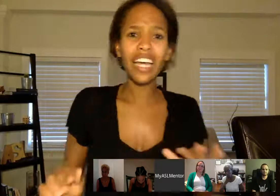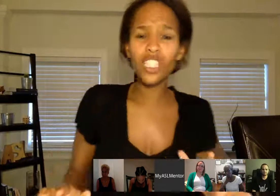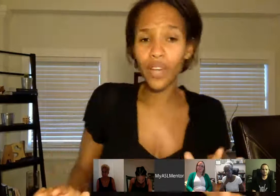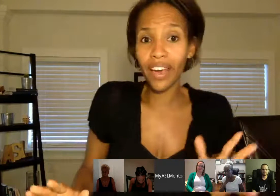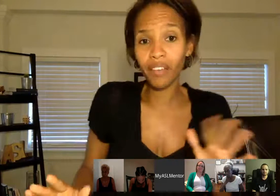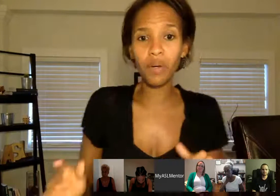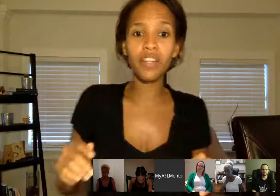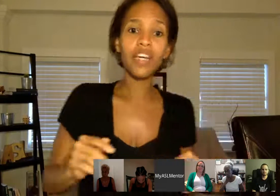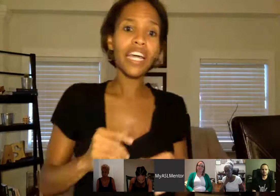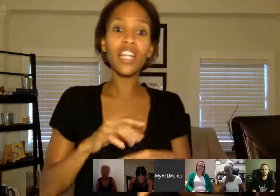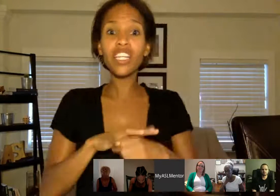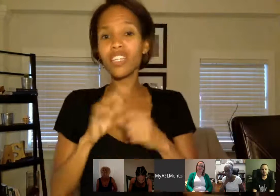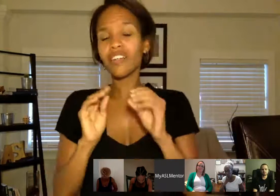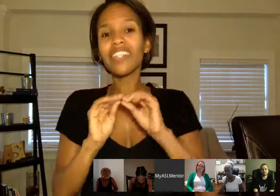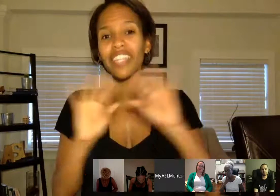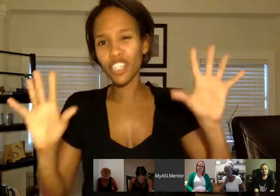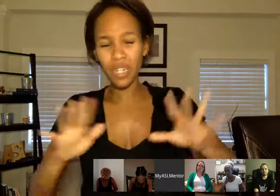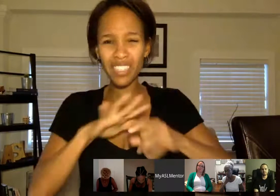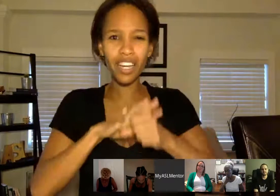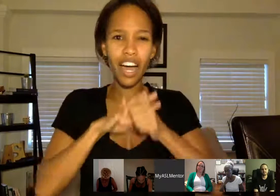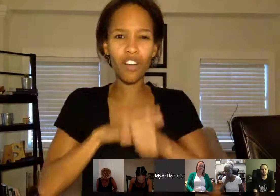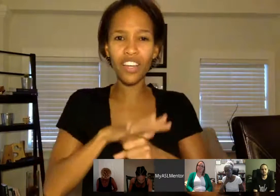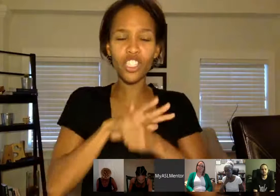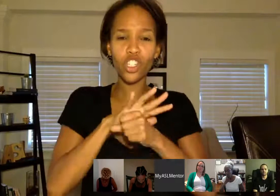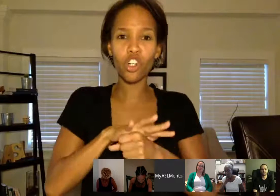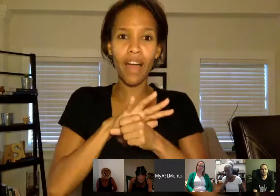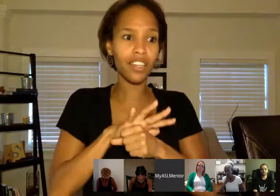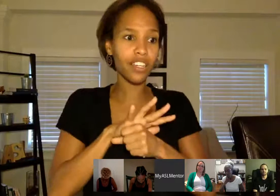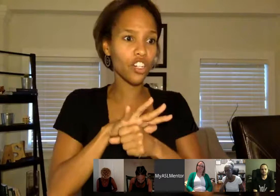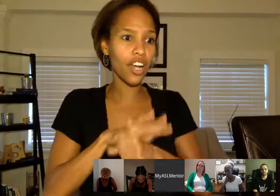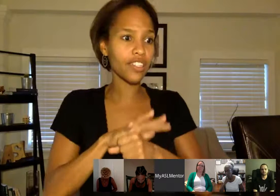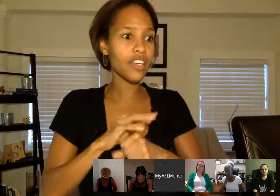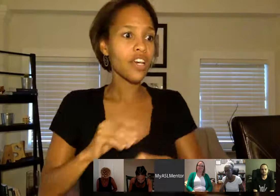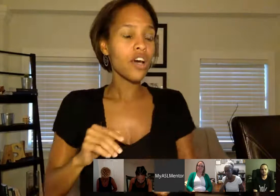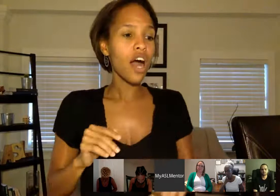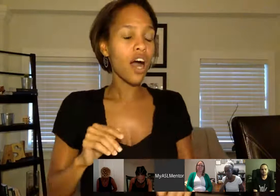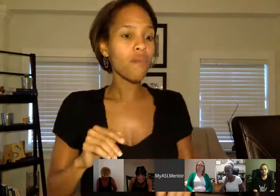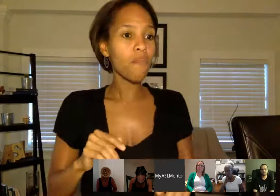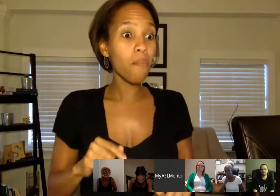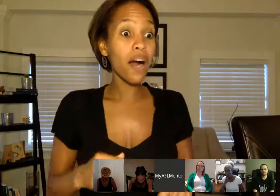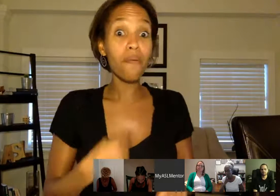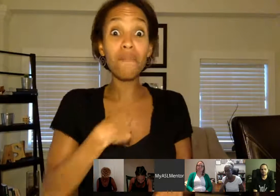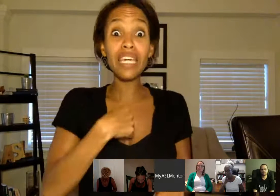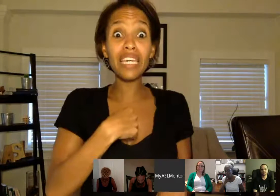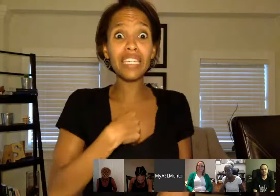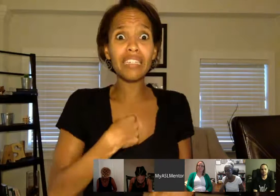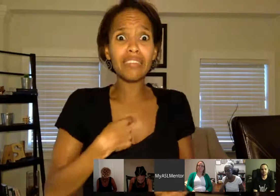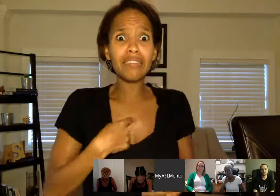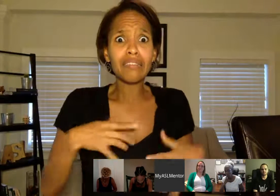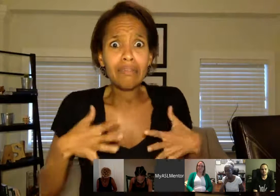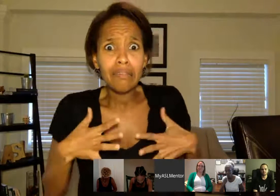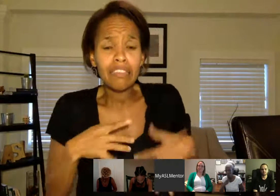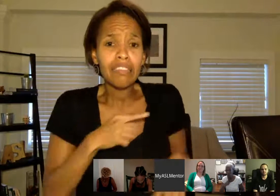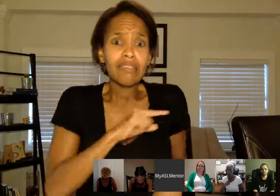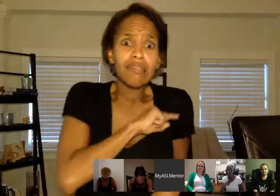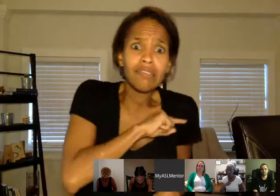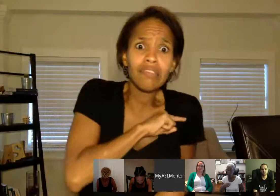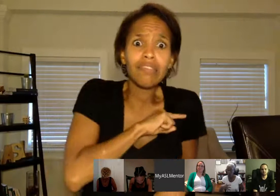Yeah, it's okay, but it's clear, but it's not. I don't think it's grammatically correct. But me.